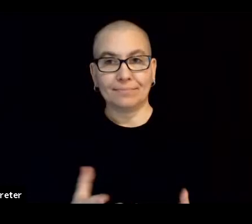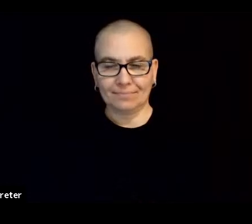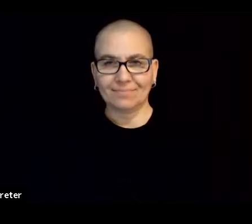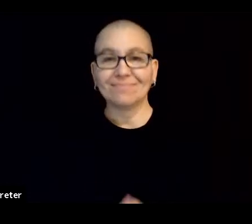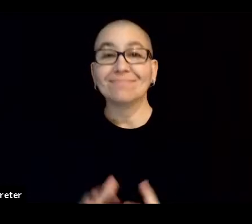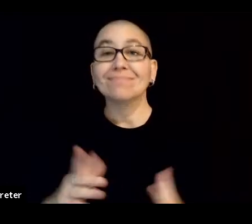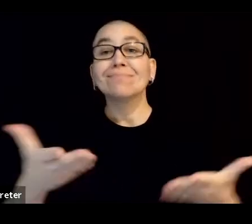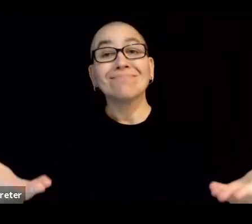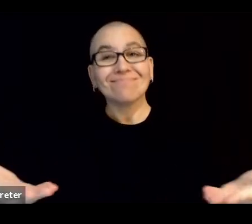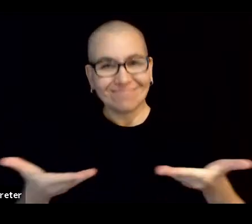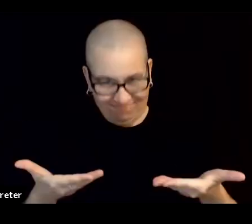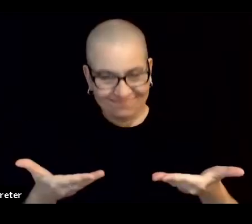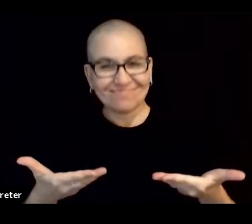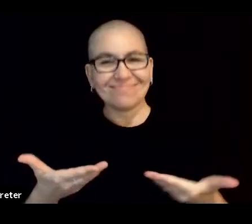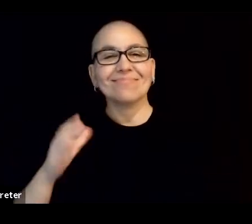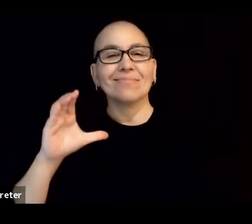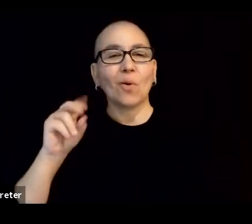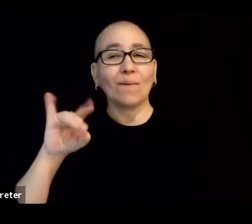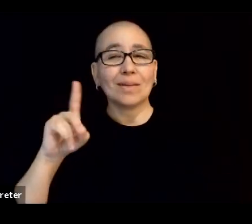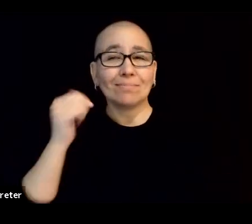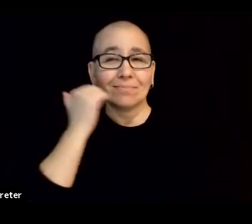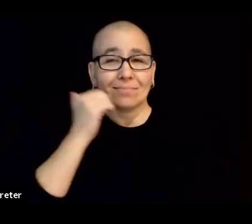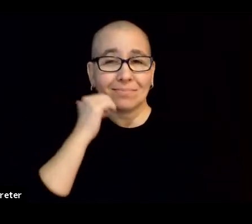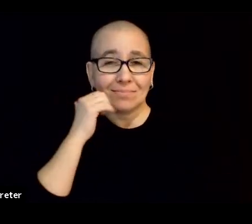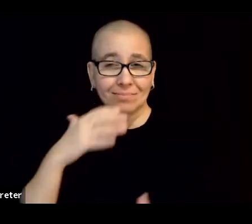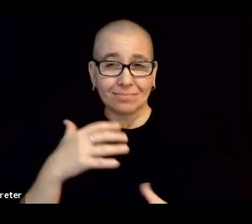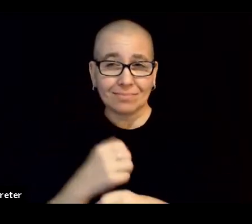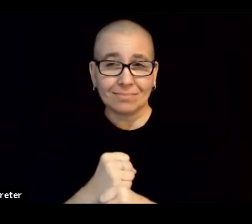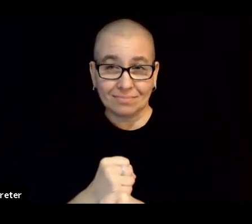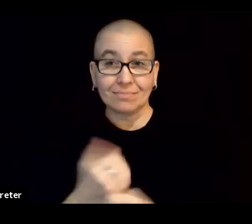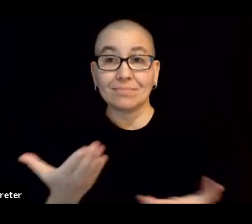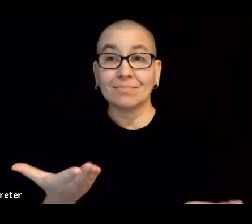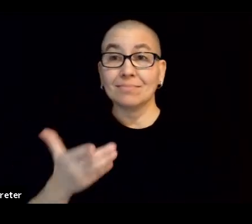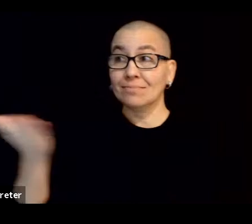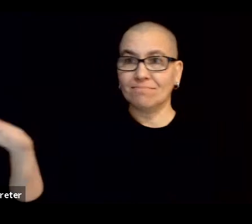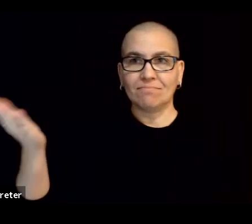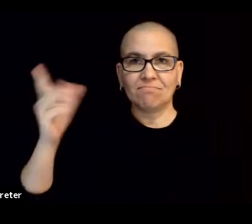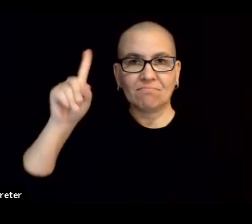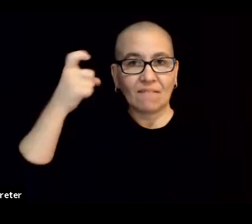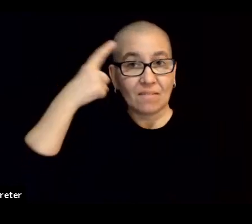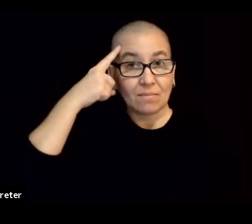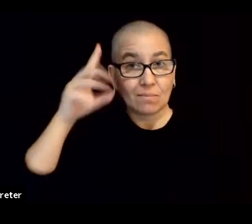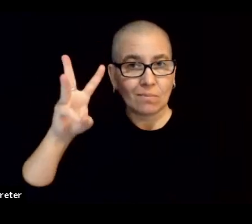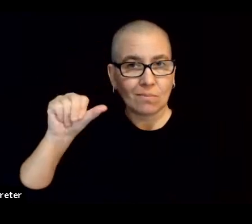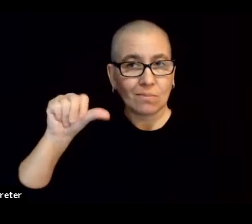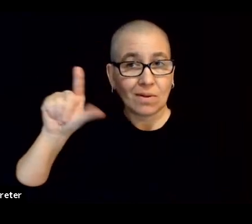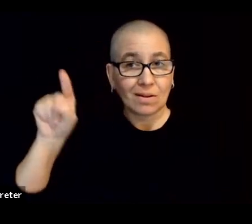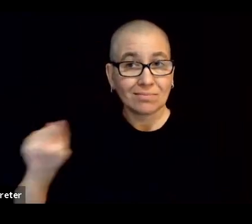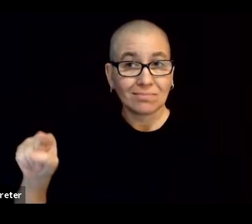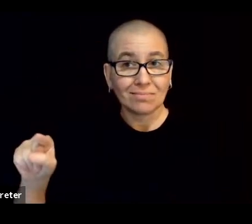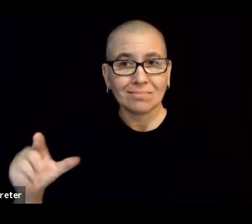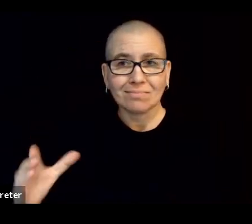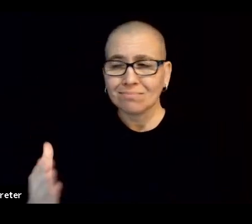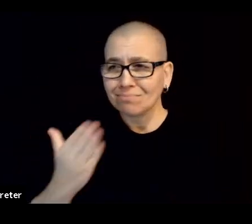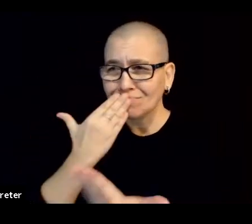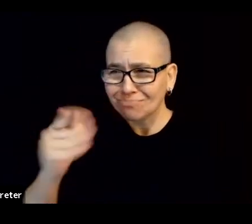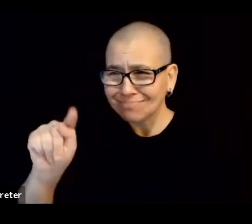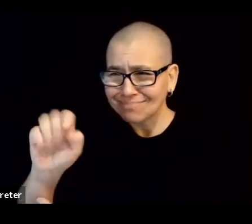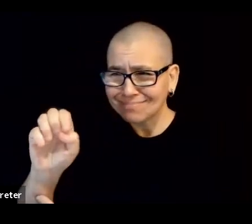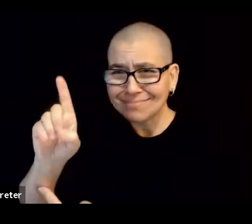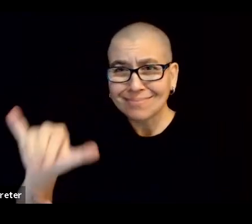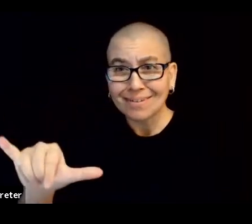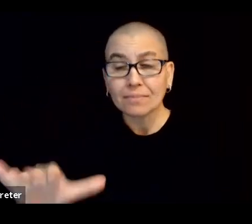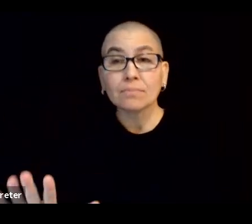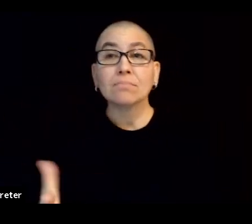ahead and introduce Minnesota Governor Tim Walz. Thank you, Teddy, and good afternoon, Minnesotans. Today is the day that we